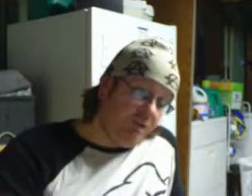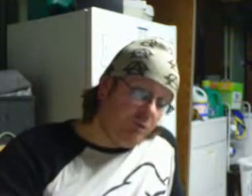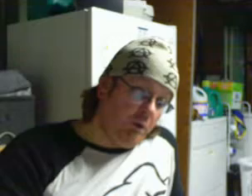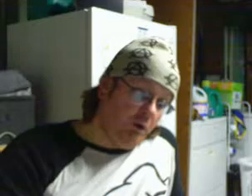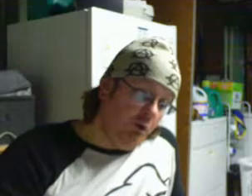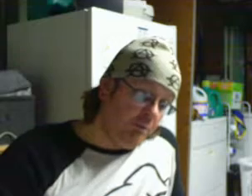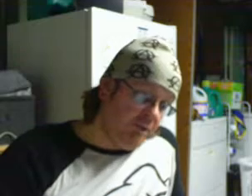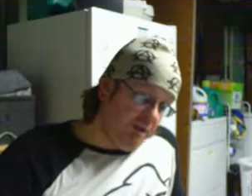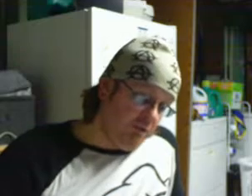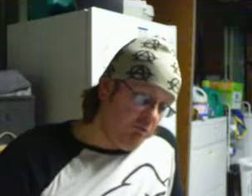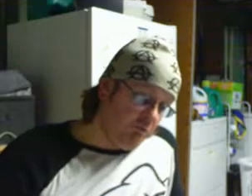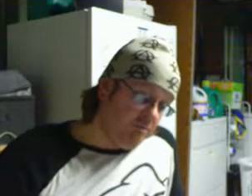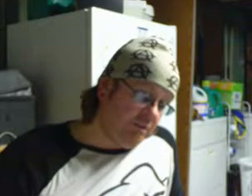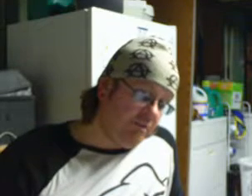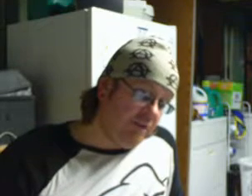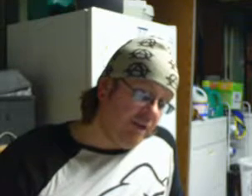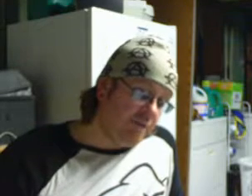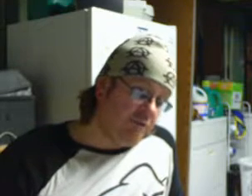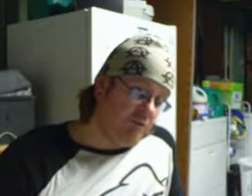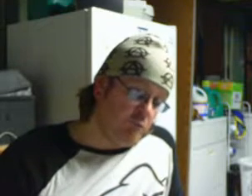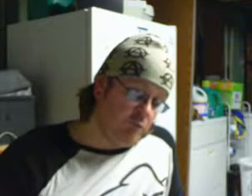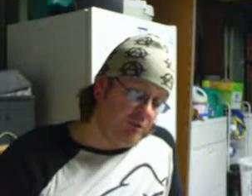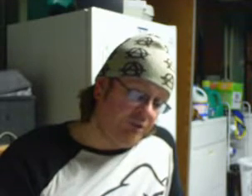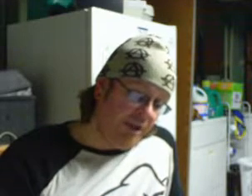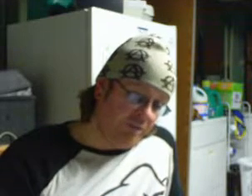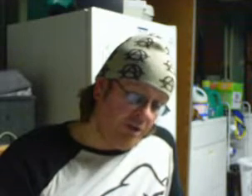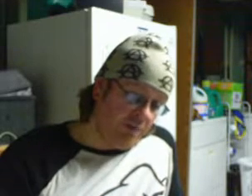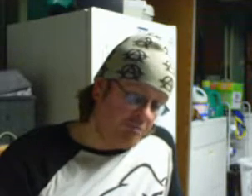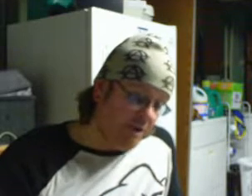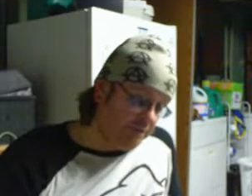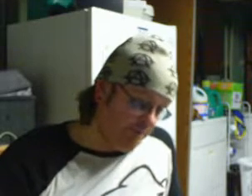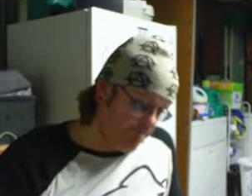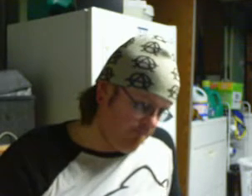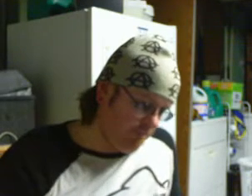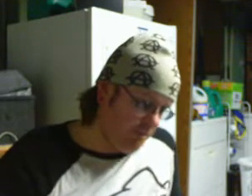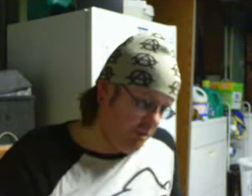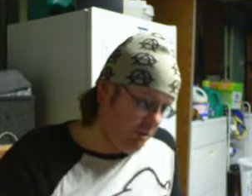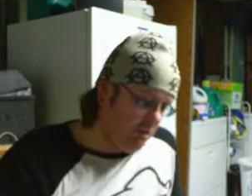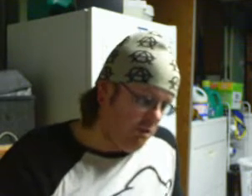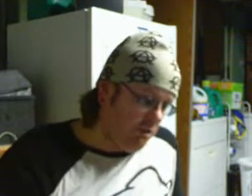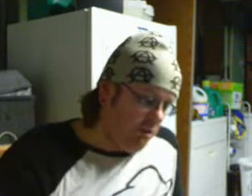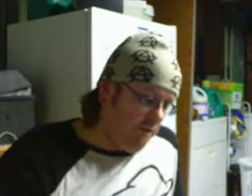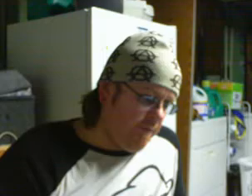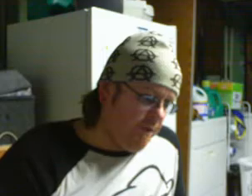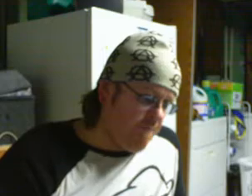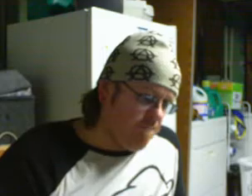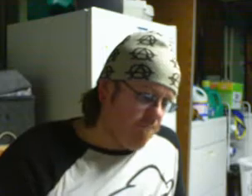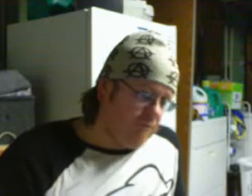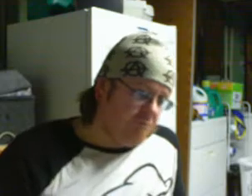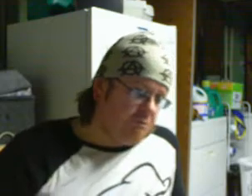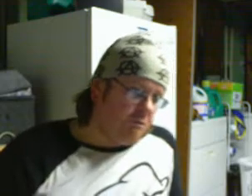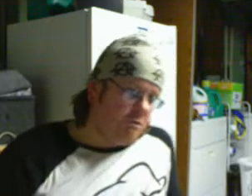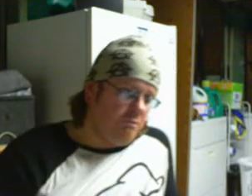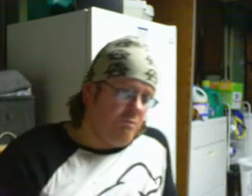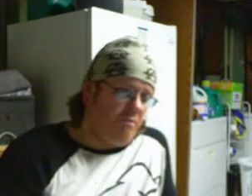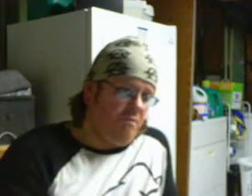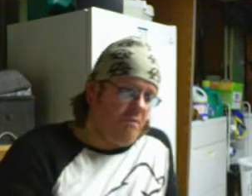She then went home again. The woman conceived and sent word to David, "I am pregnant." Now, David, of course, was the